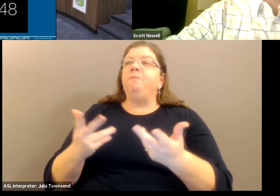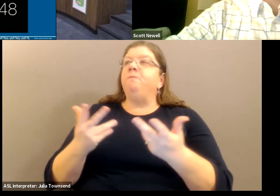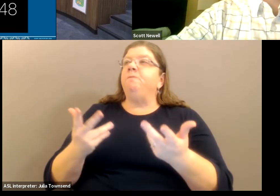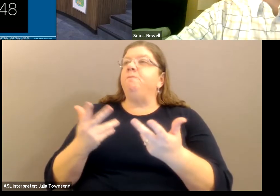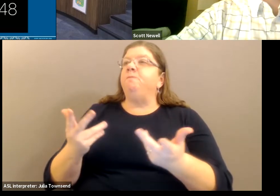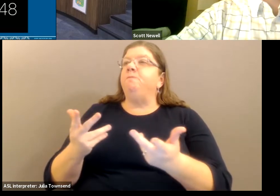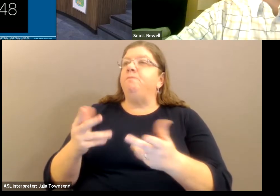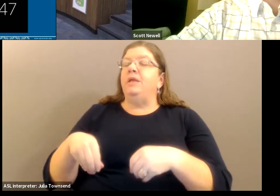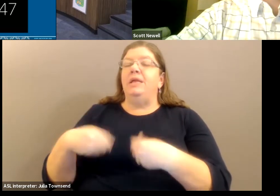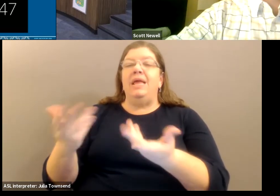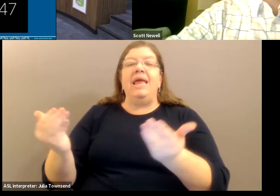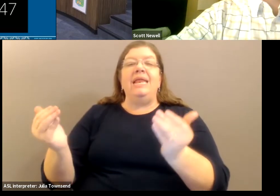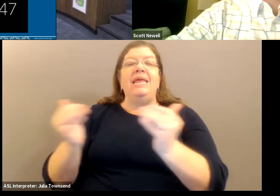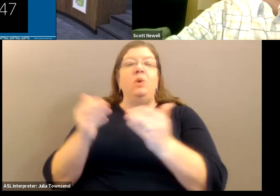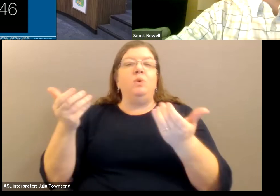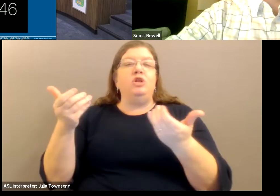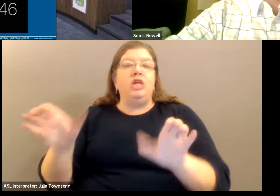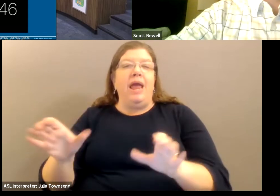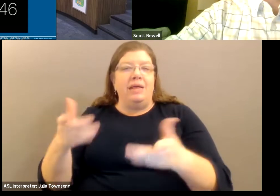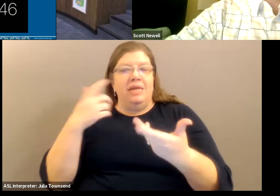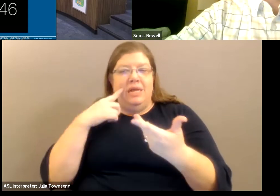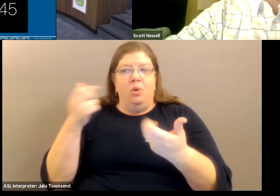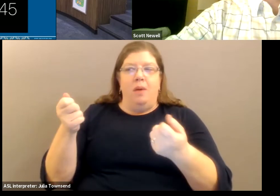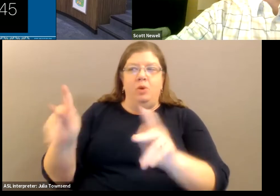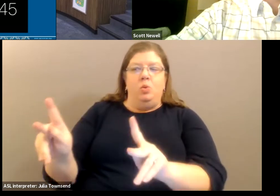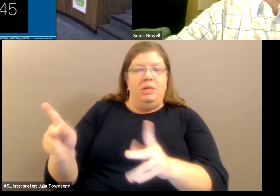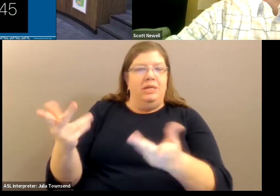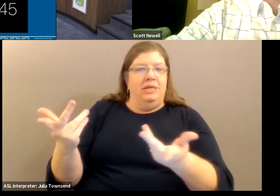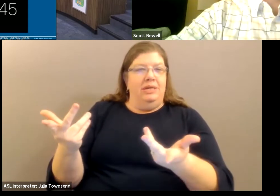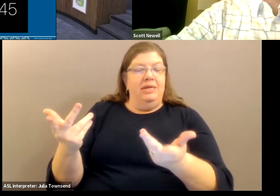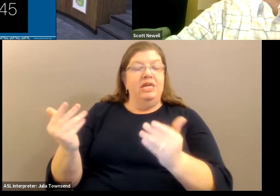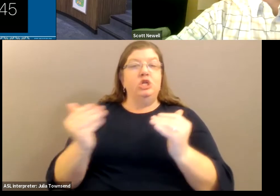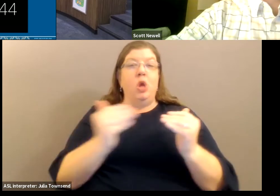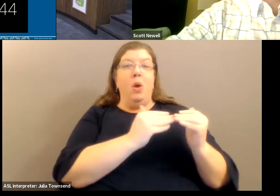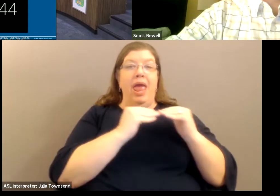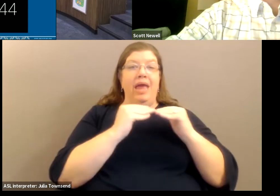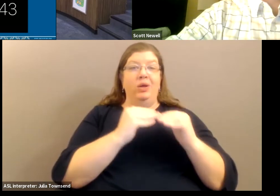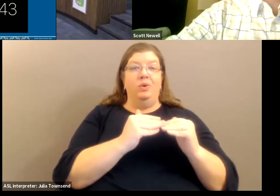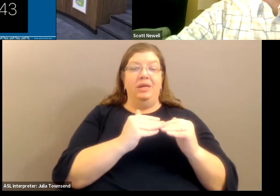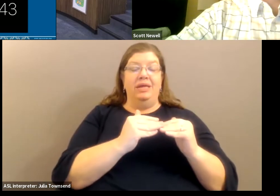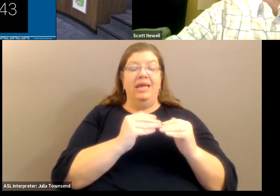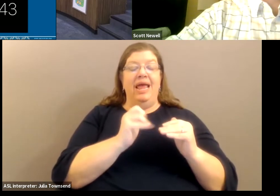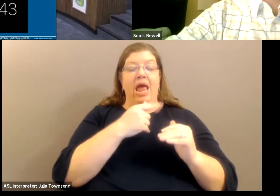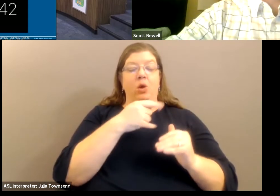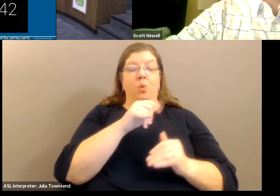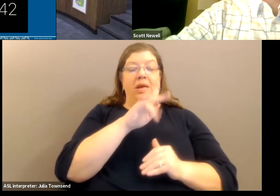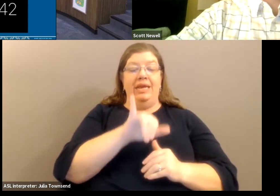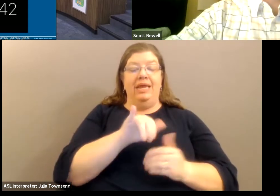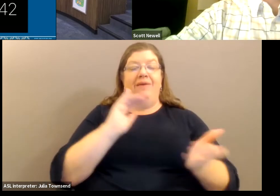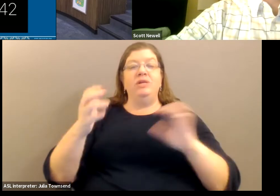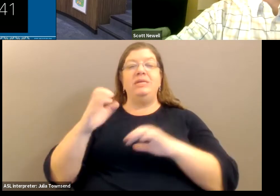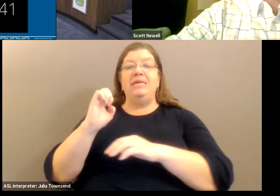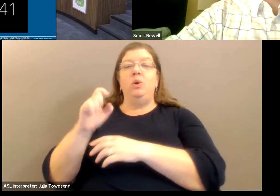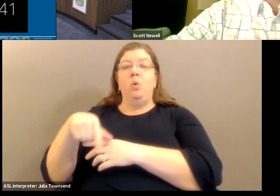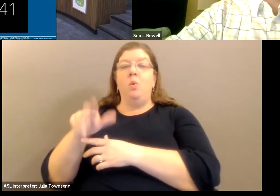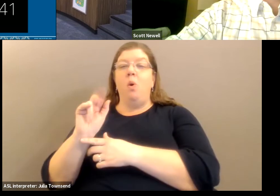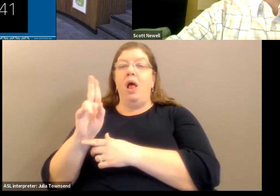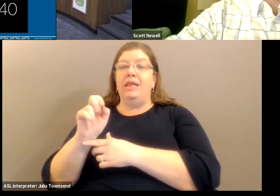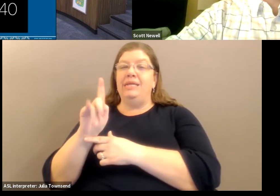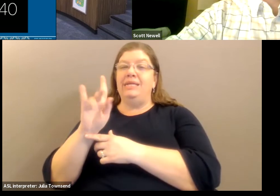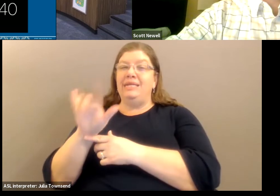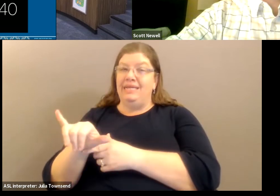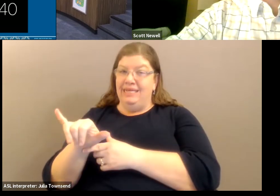an equal chance. And so equity versus equality, I think a